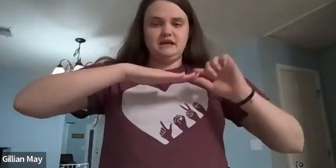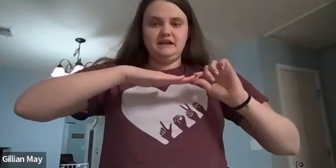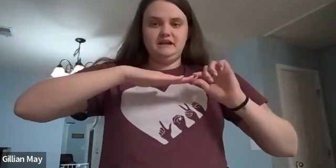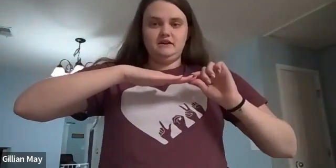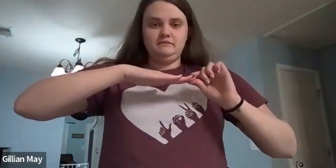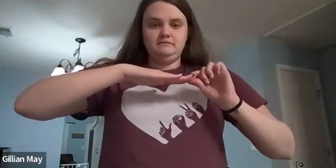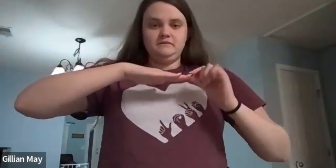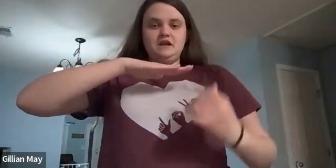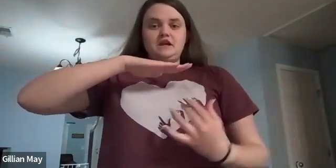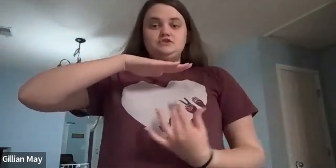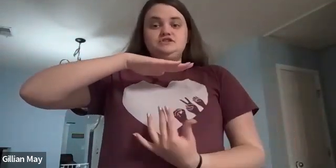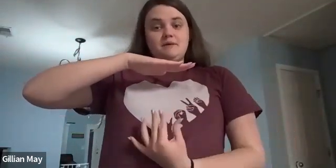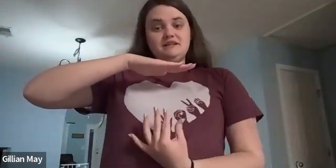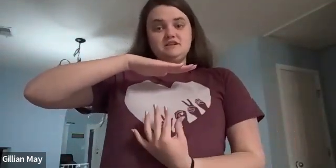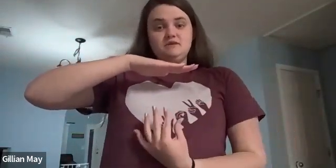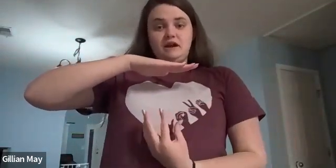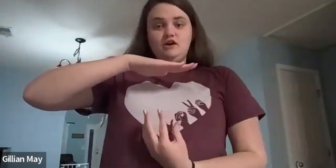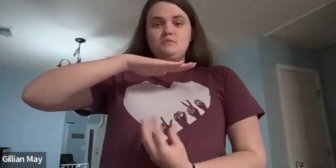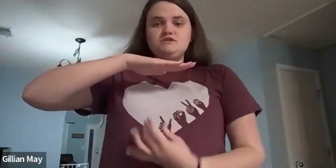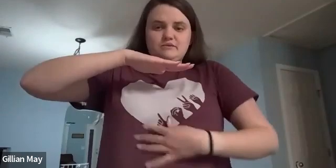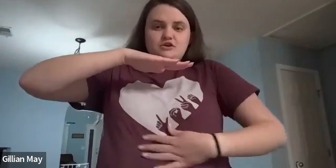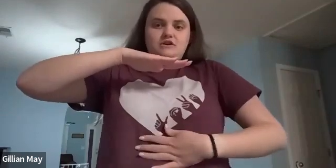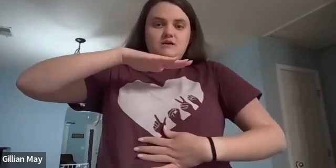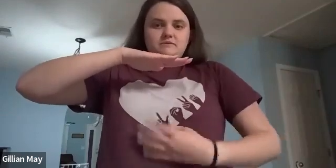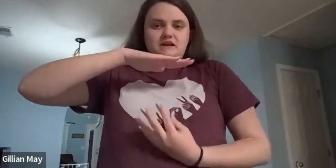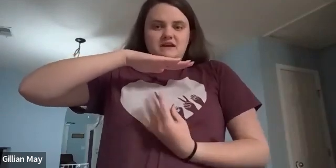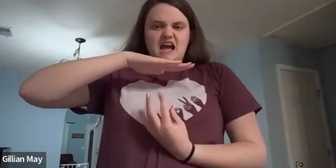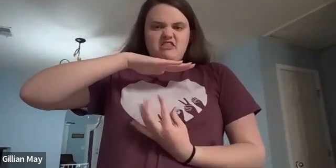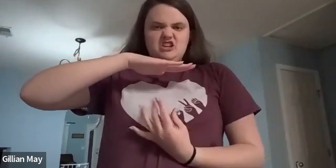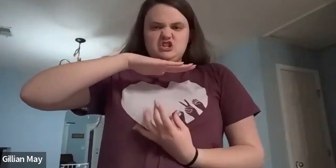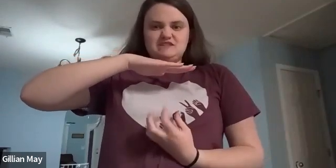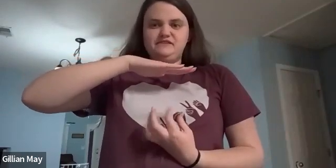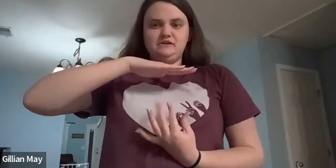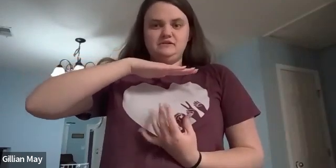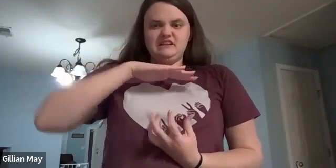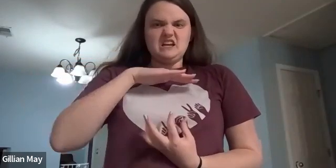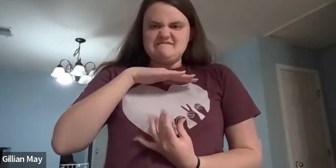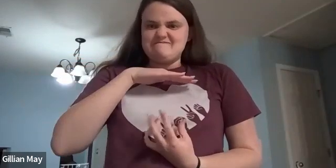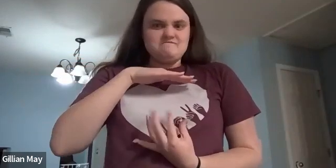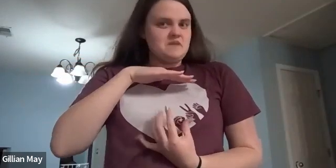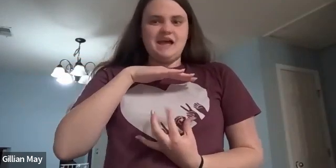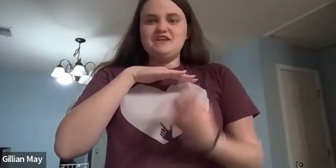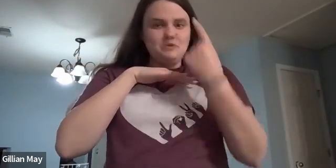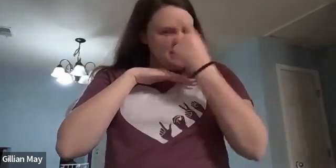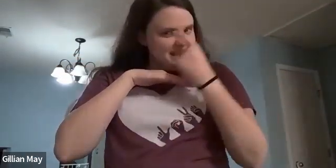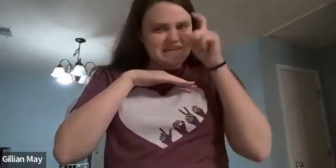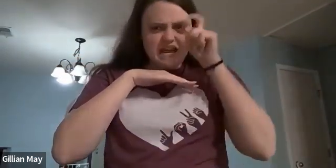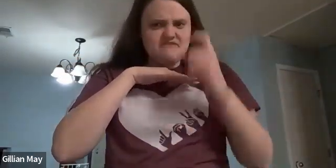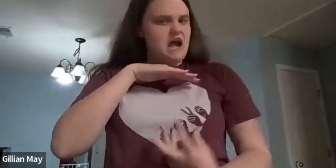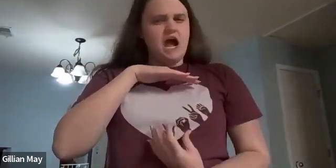like here. Your dominant is gonna be right here, almost like where your gut would be. And then you just feel it like, and then you wanna again have that I